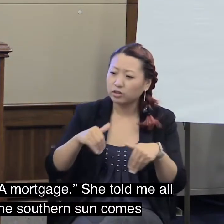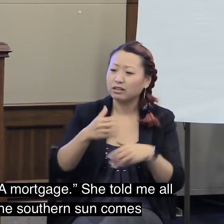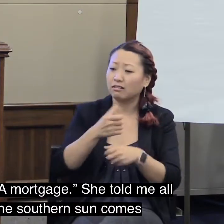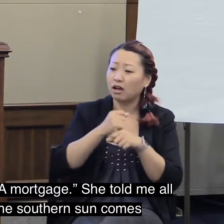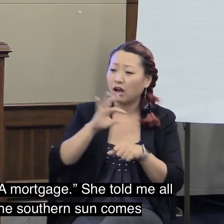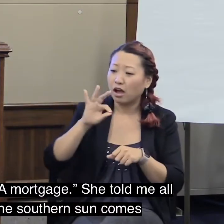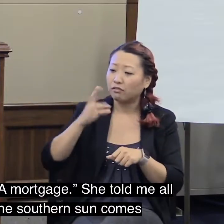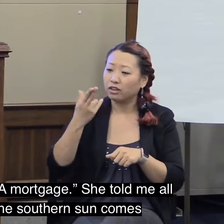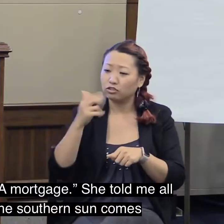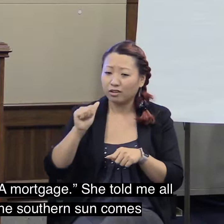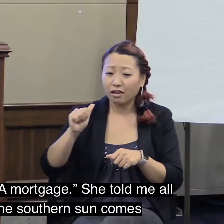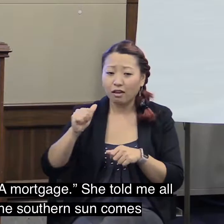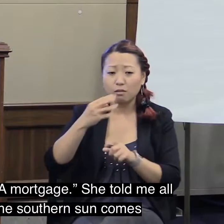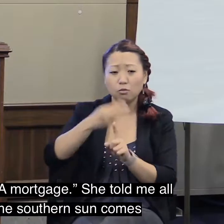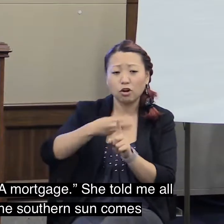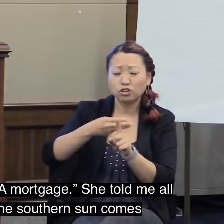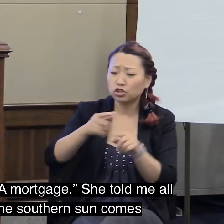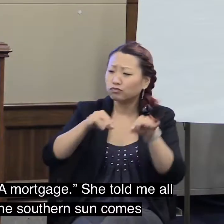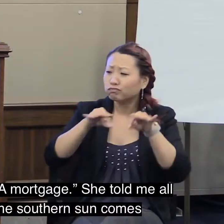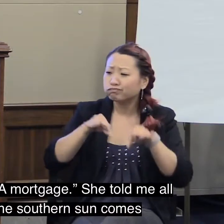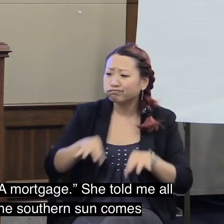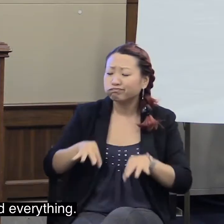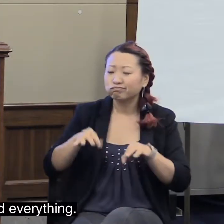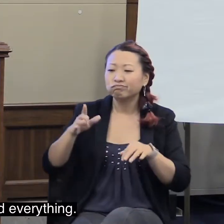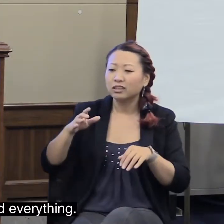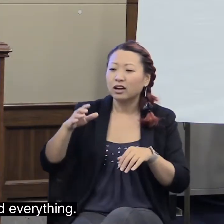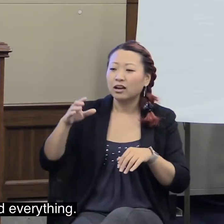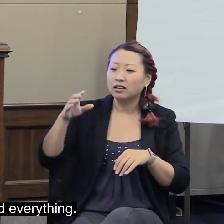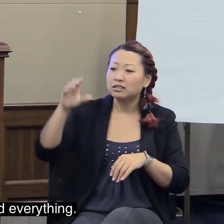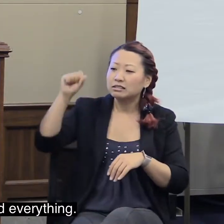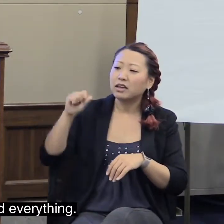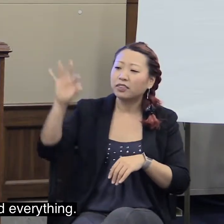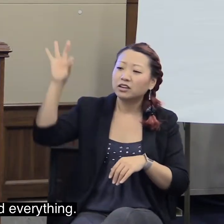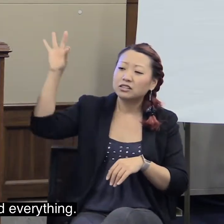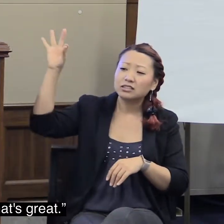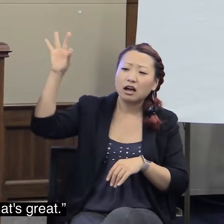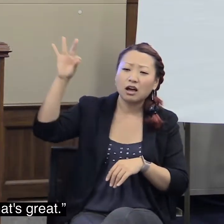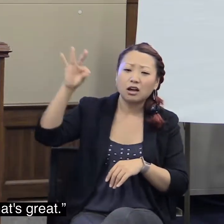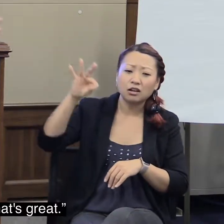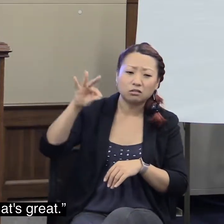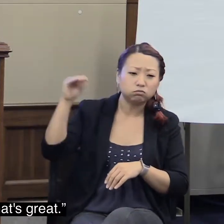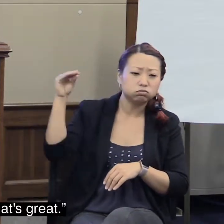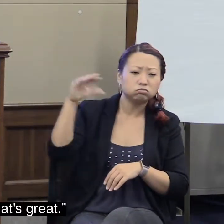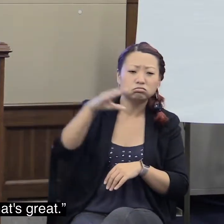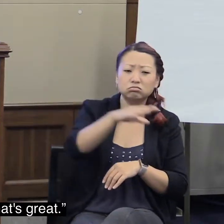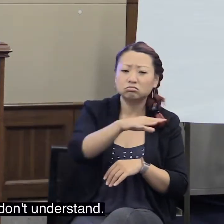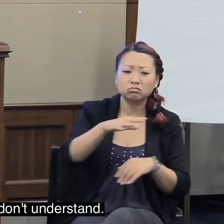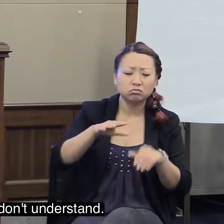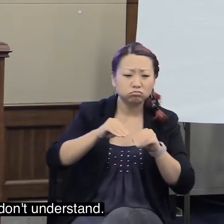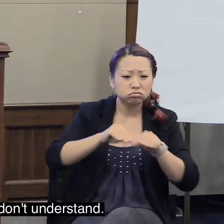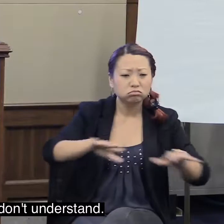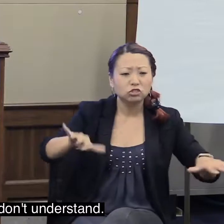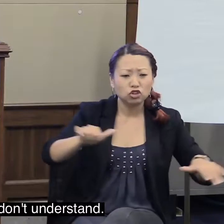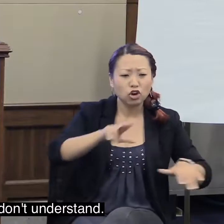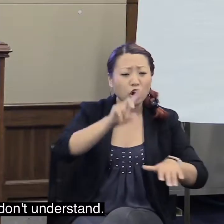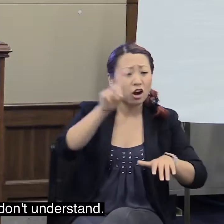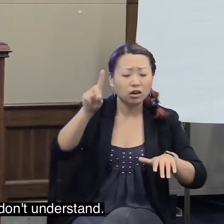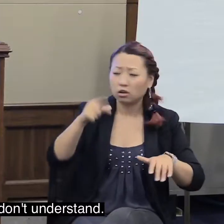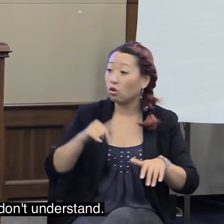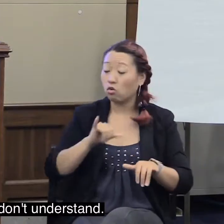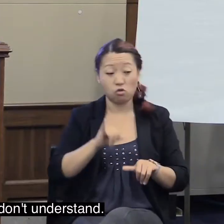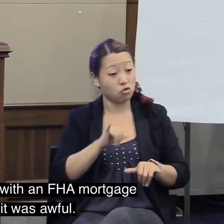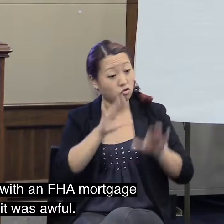house, where the southern sun comes in, the yard and everything. I said, well, that's great. And she said, no, you don't